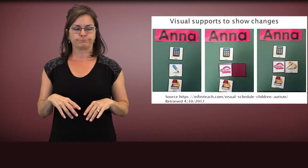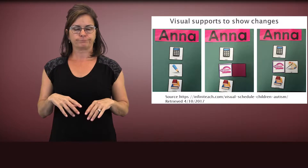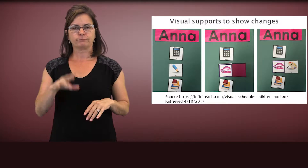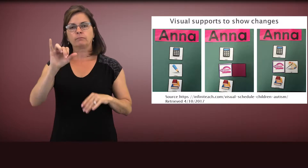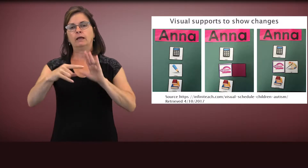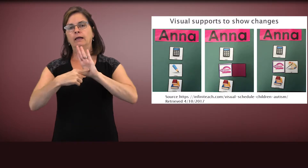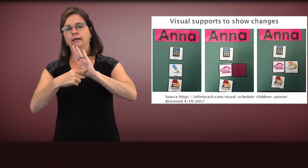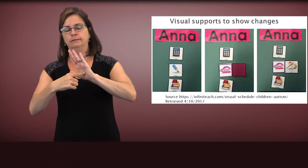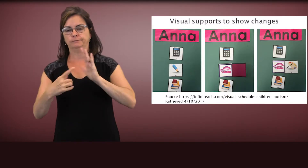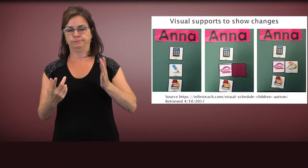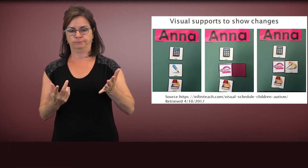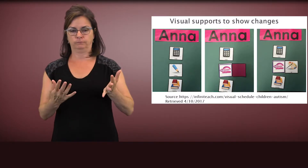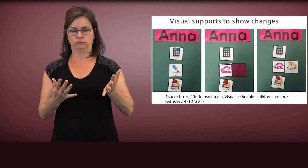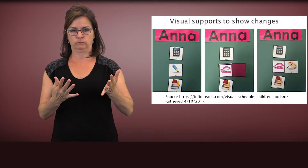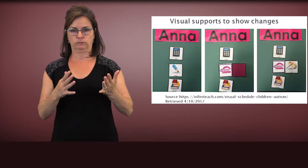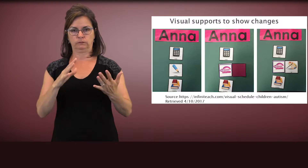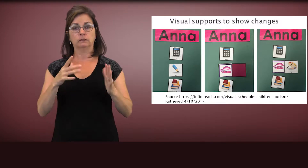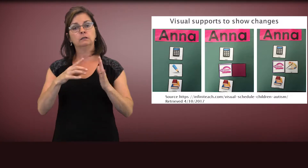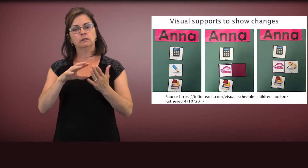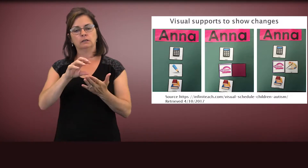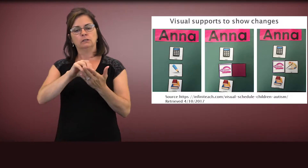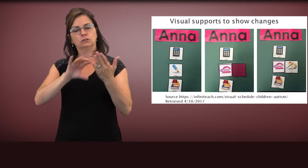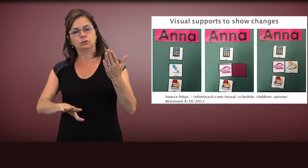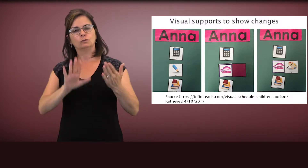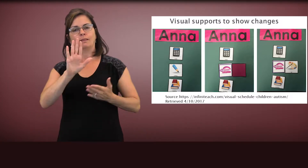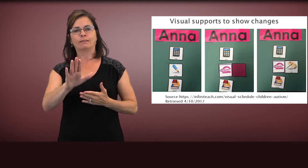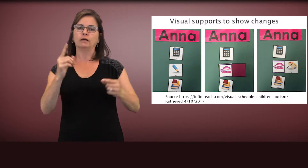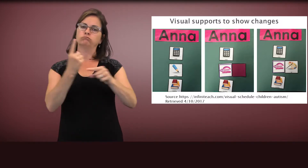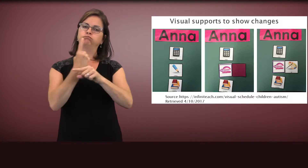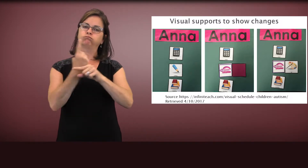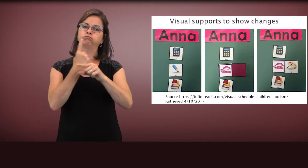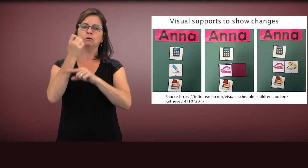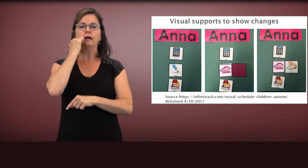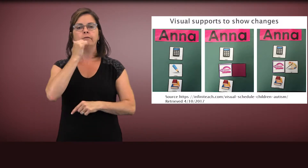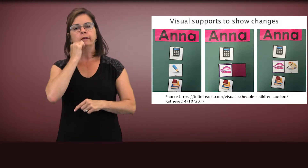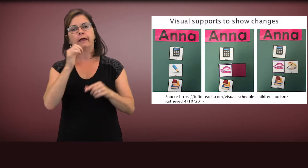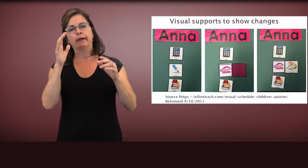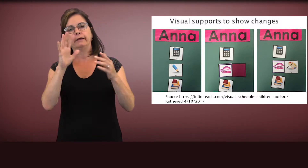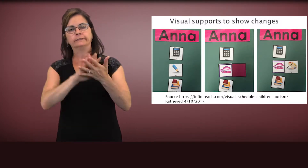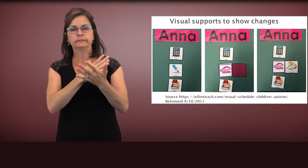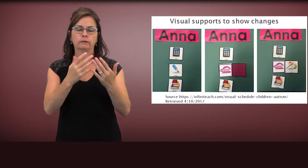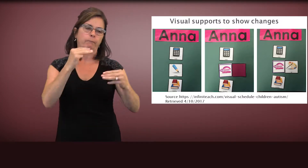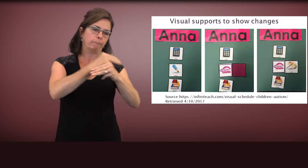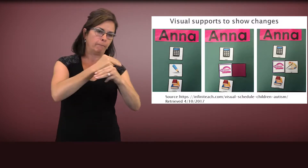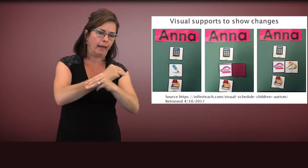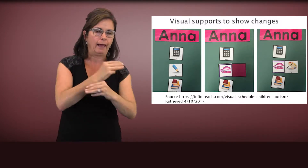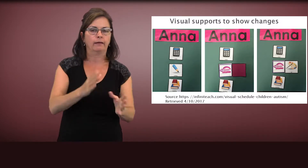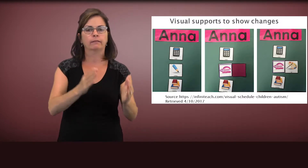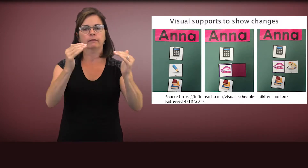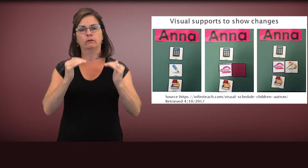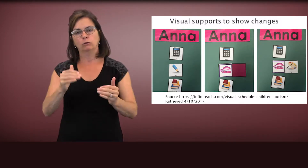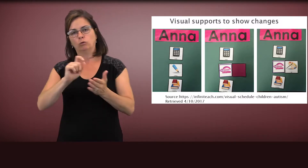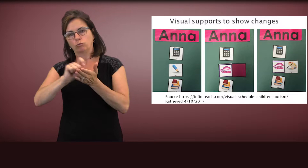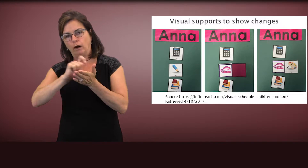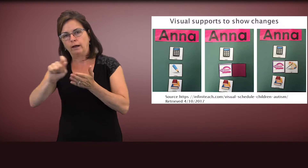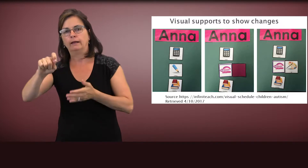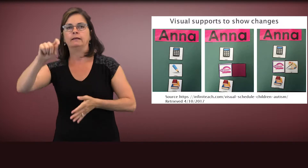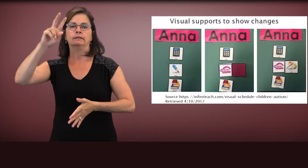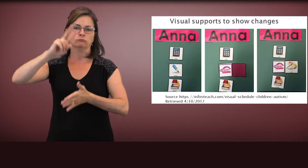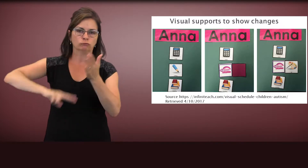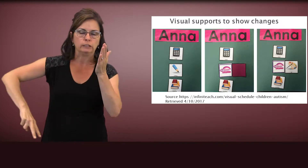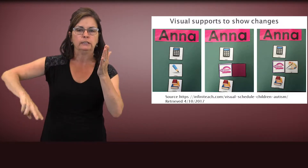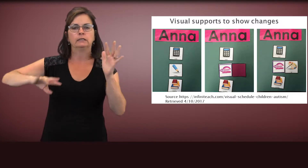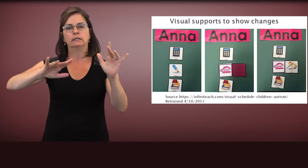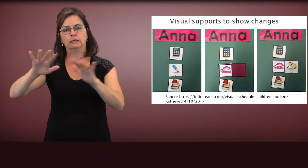reading. It shows what the student's typical schedule is like. So math, and then writing, and then